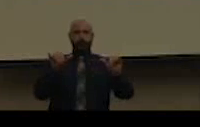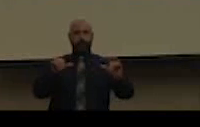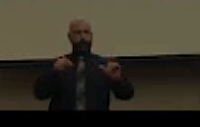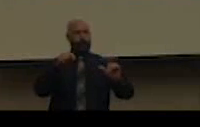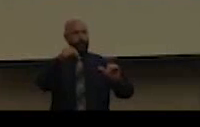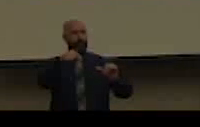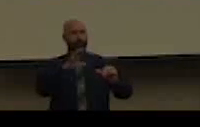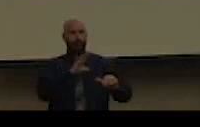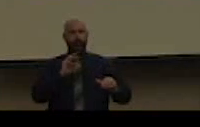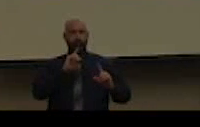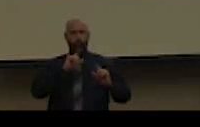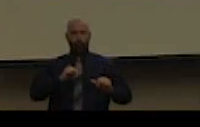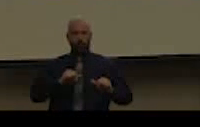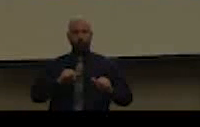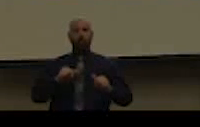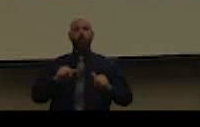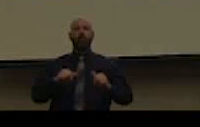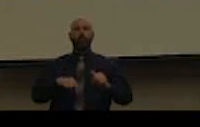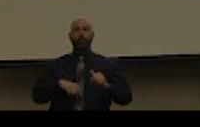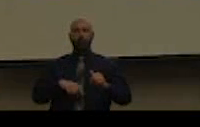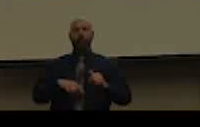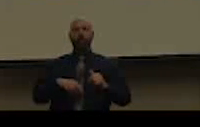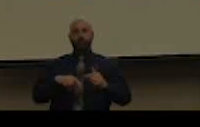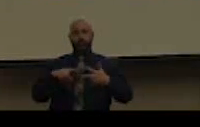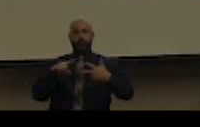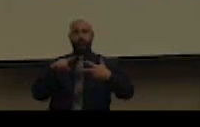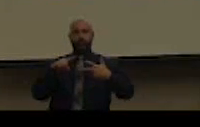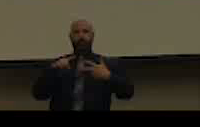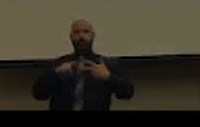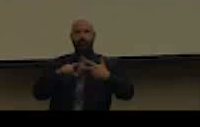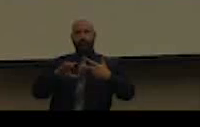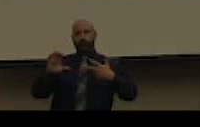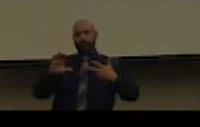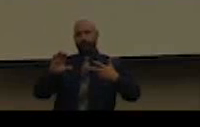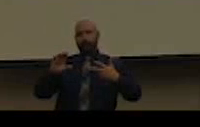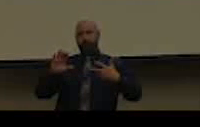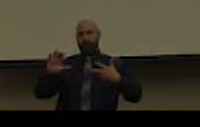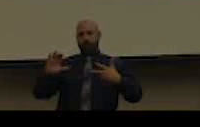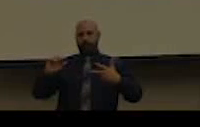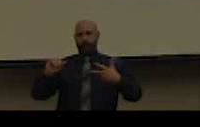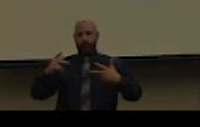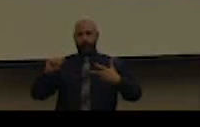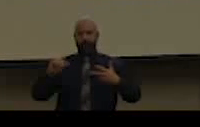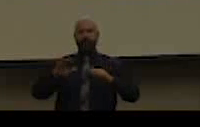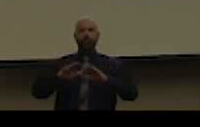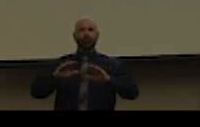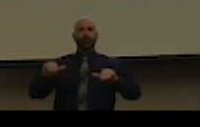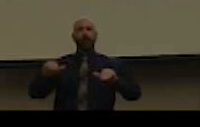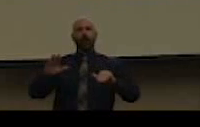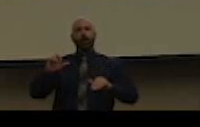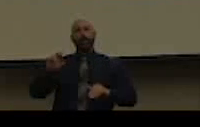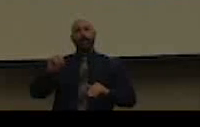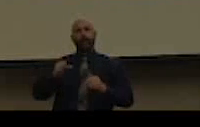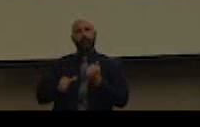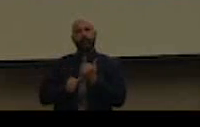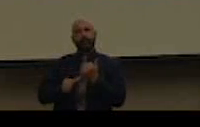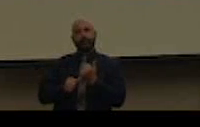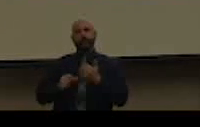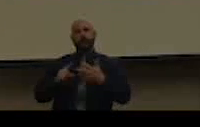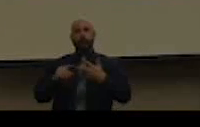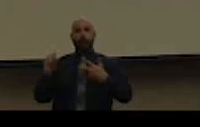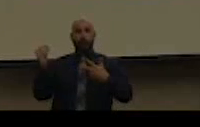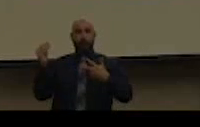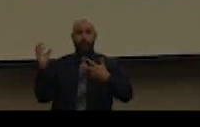to child care assistance, or CCAP as it's often referred. You'll remember these are essentially the only dollars